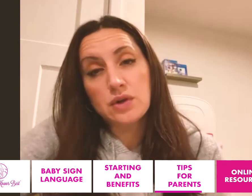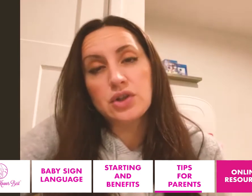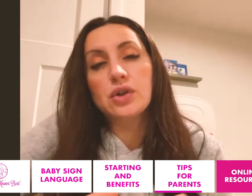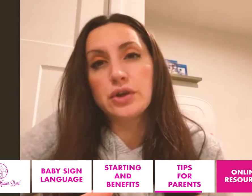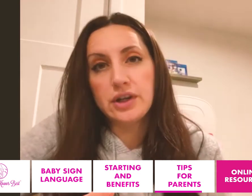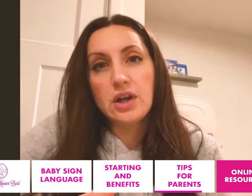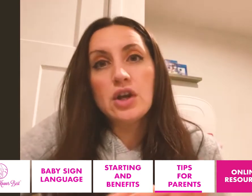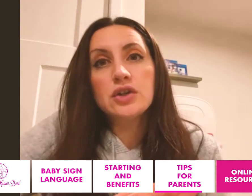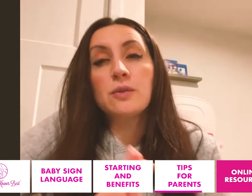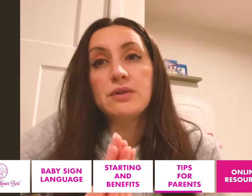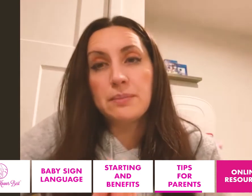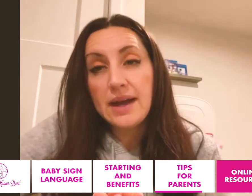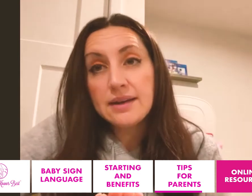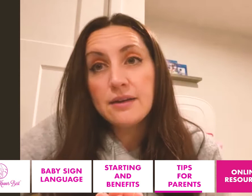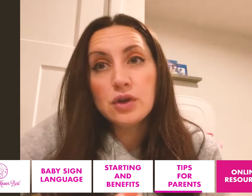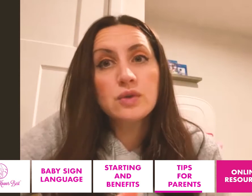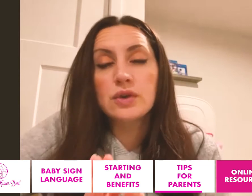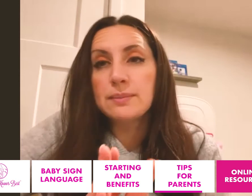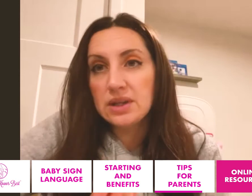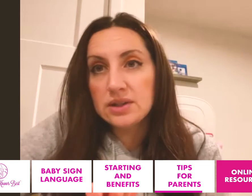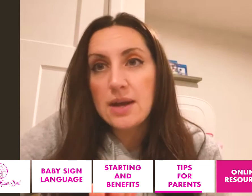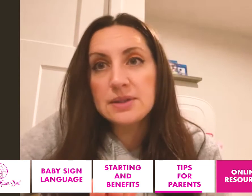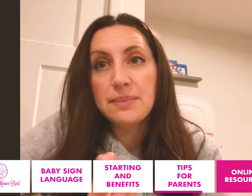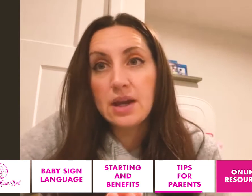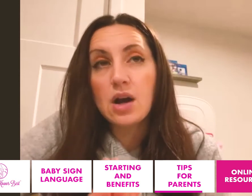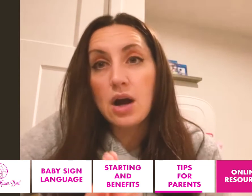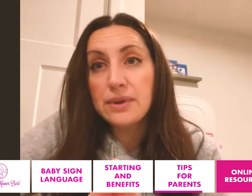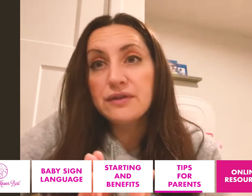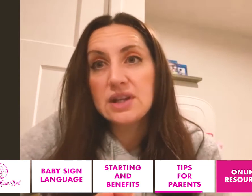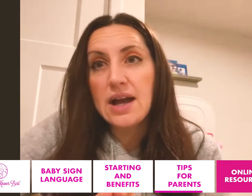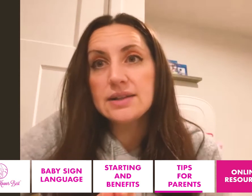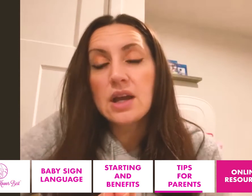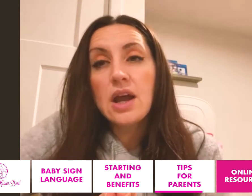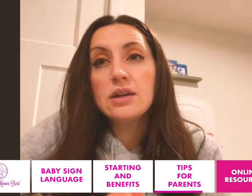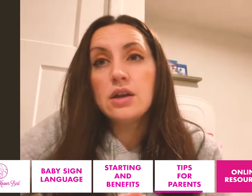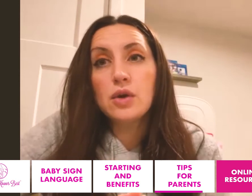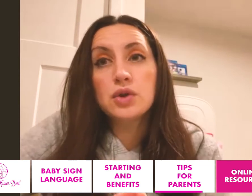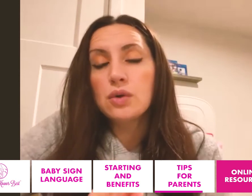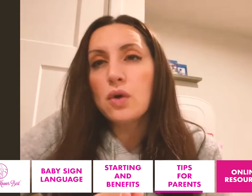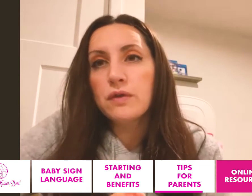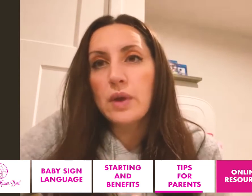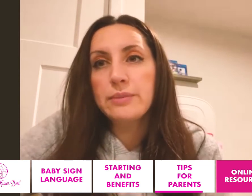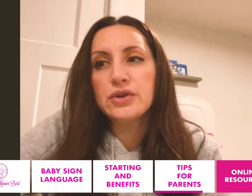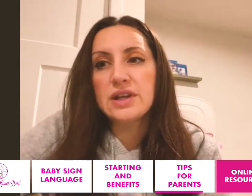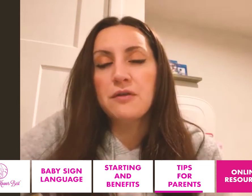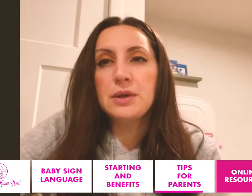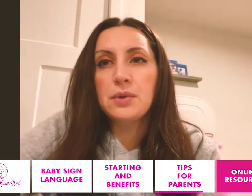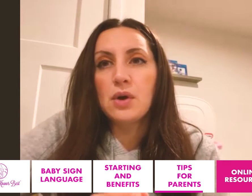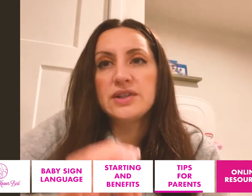to learn it. So be repetitive, during meal times, pick a couple of signs, don't overwhelm yourself. People always ask